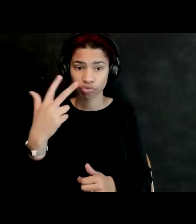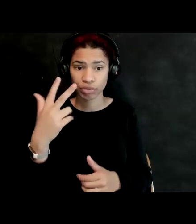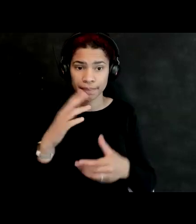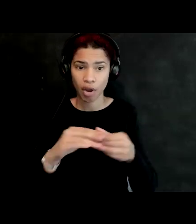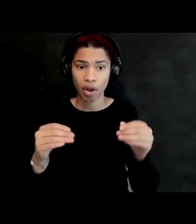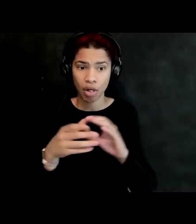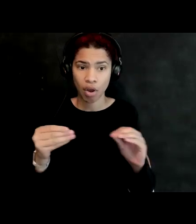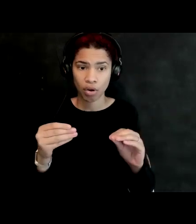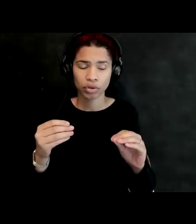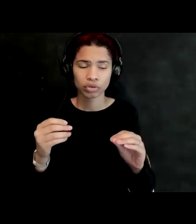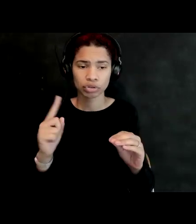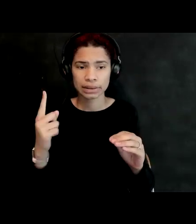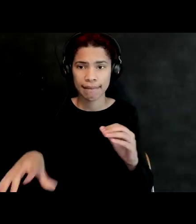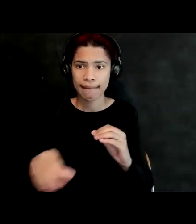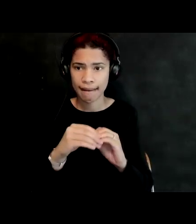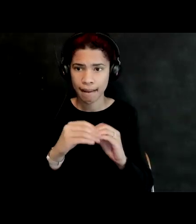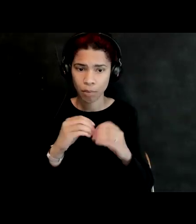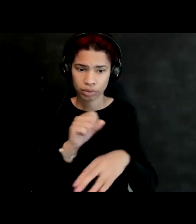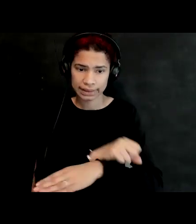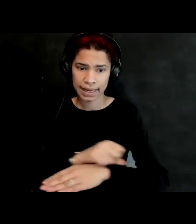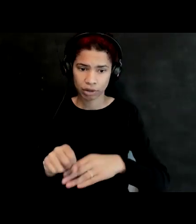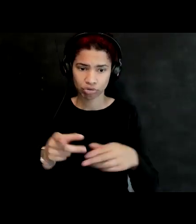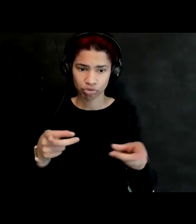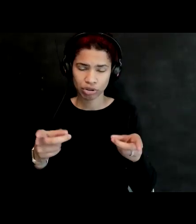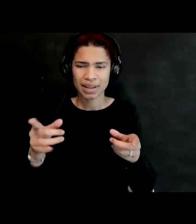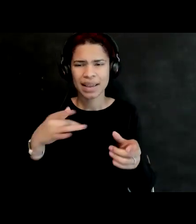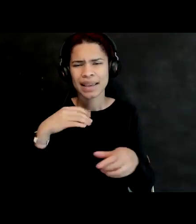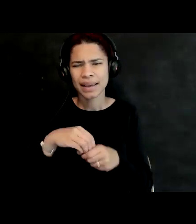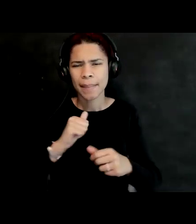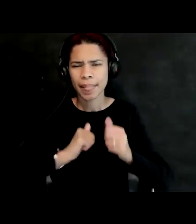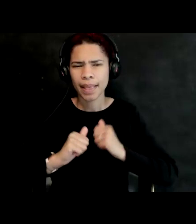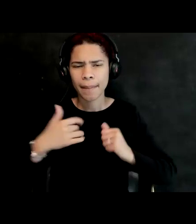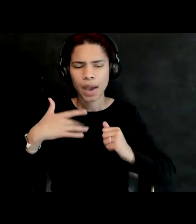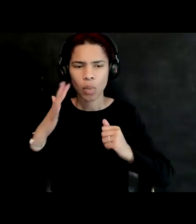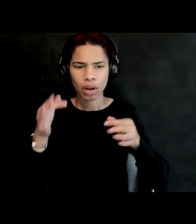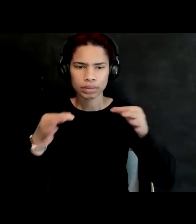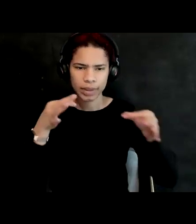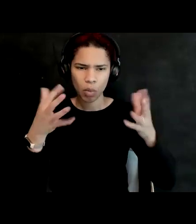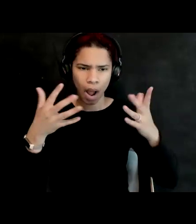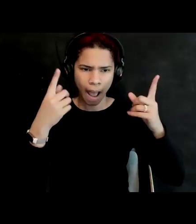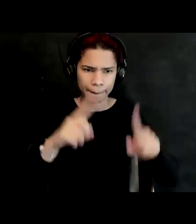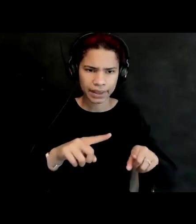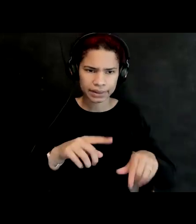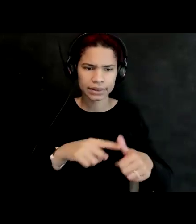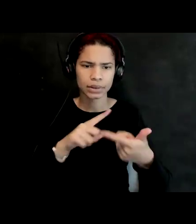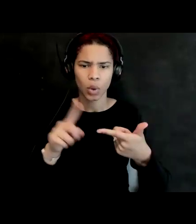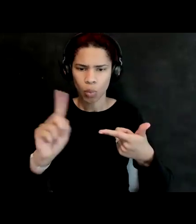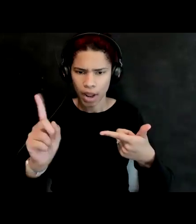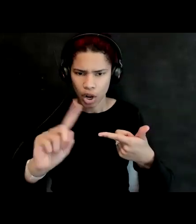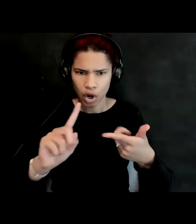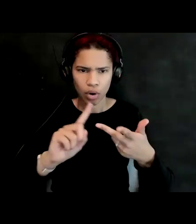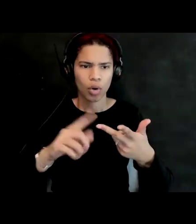add a little bit of stage directions, which would be in a play, just sort of describing what happens, where we are, what's the